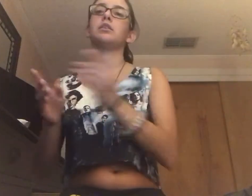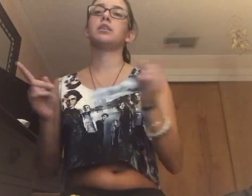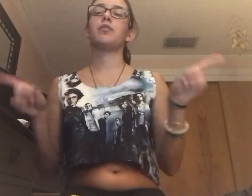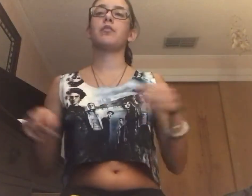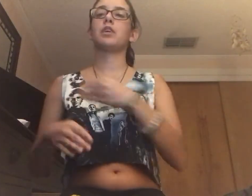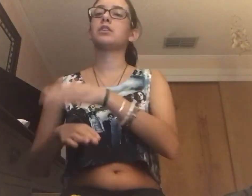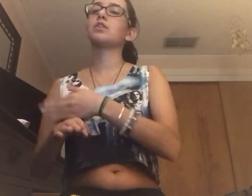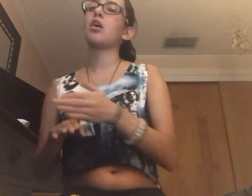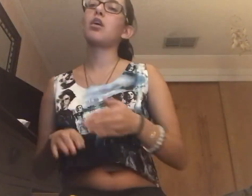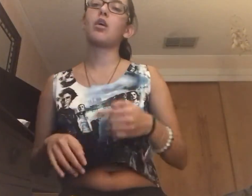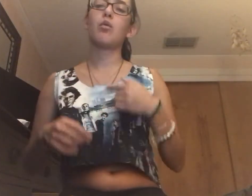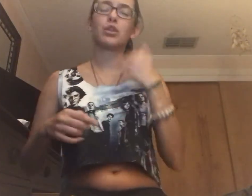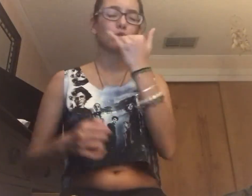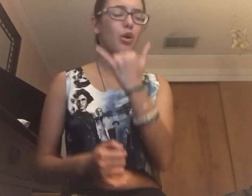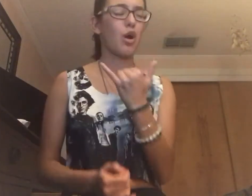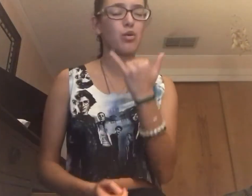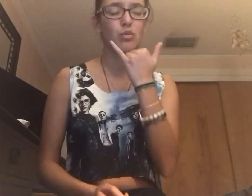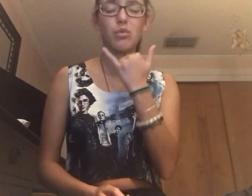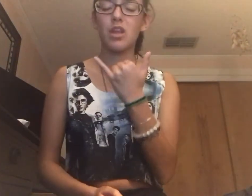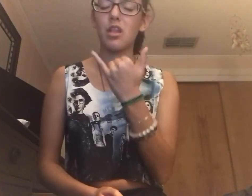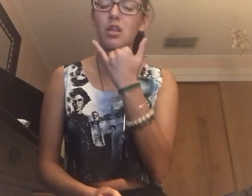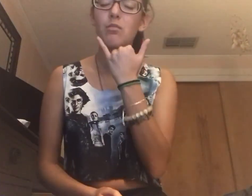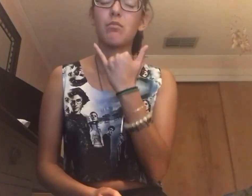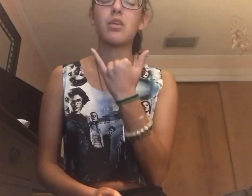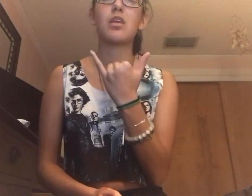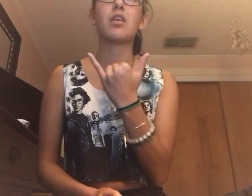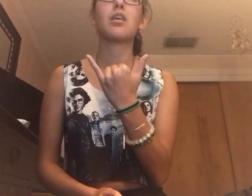a different song What is wrong with me